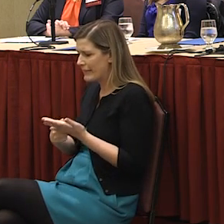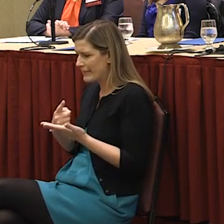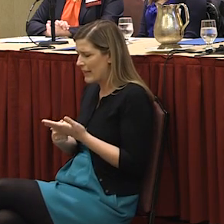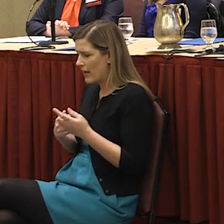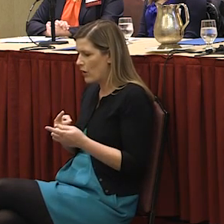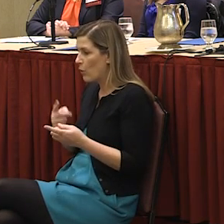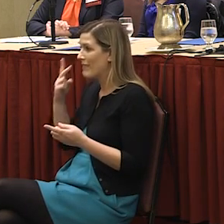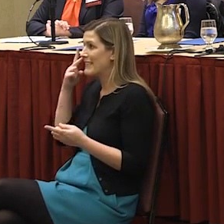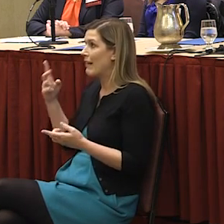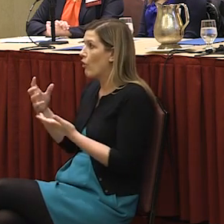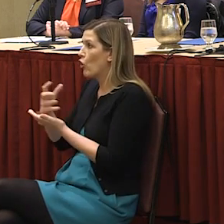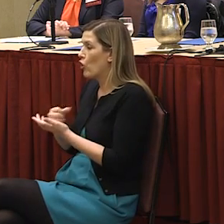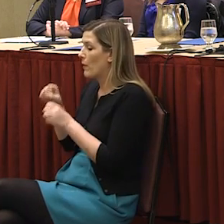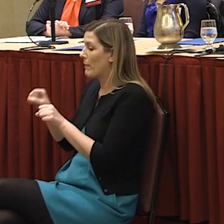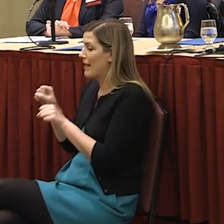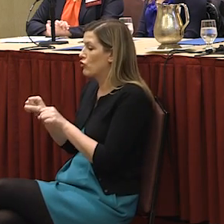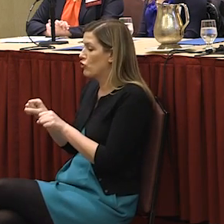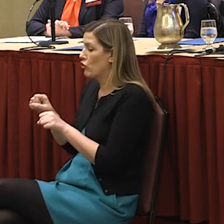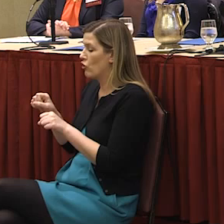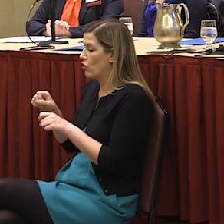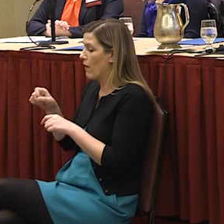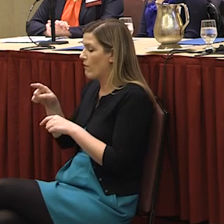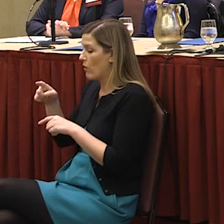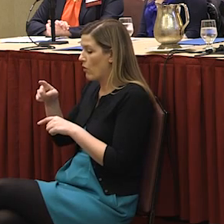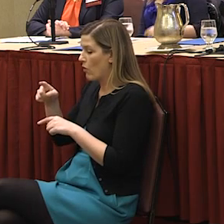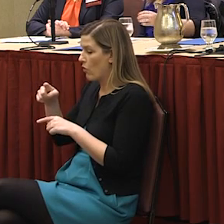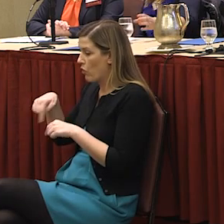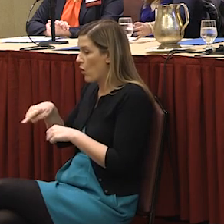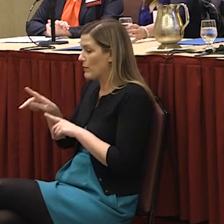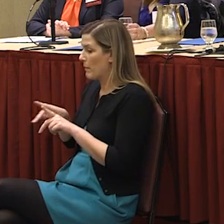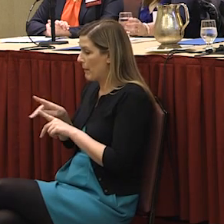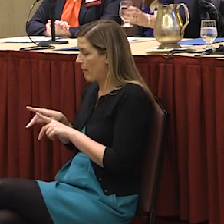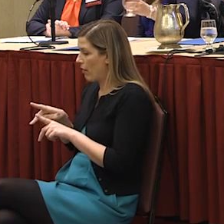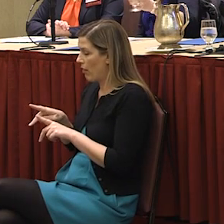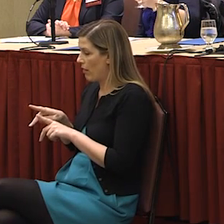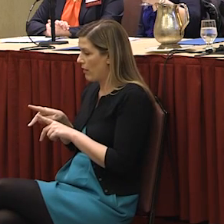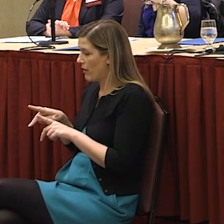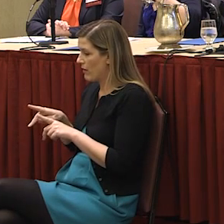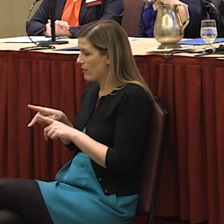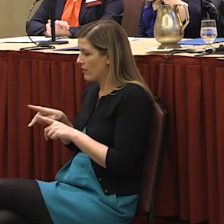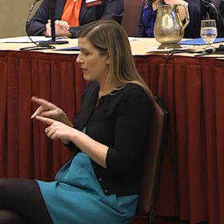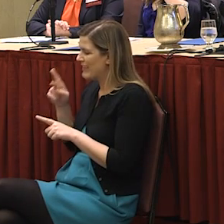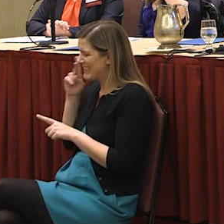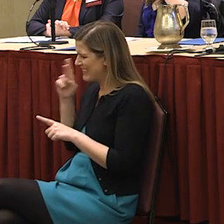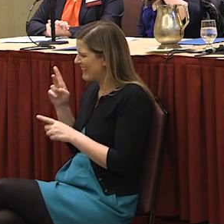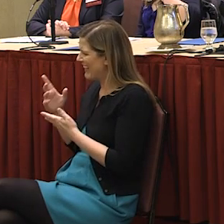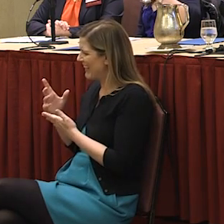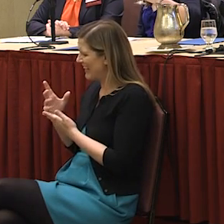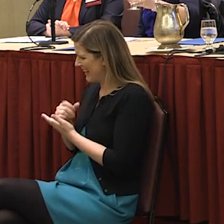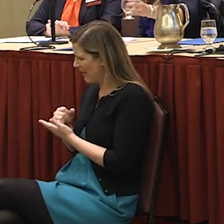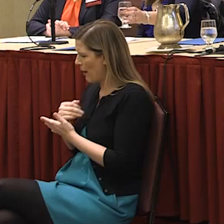earning potential of the individuals that these chronic ailments are affecting and impacting greatly, there is an income. There is